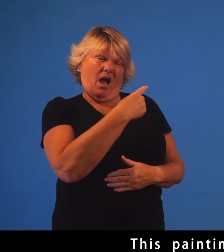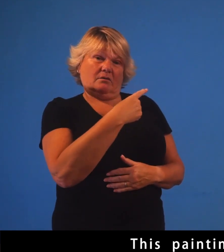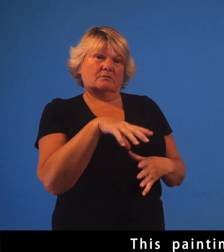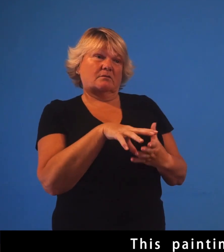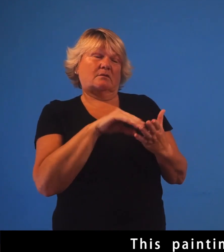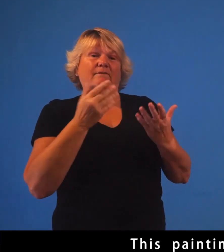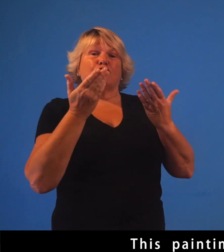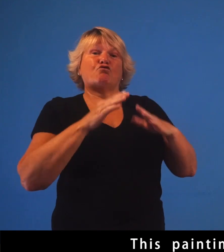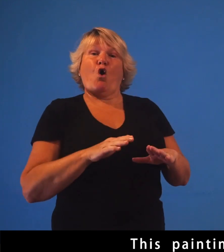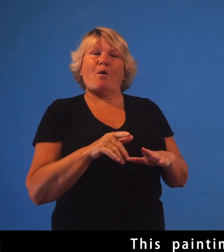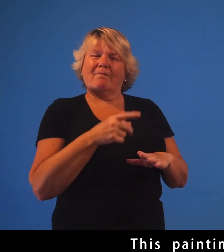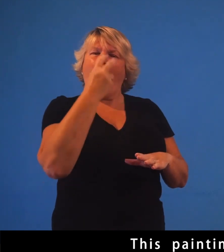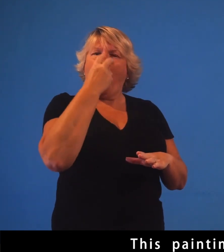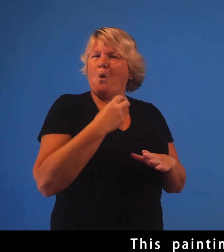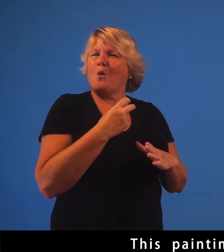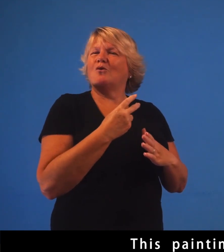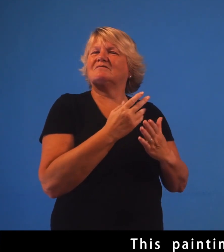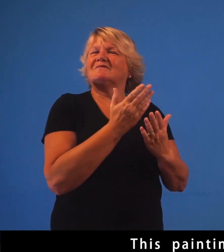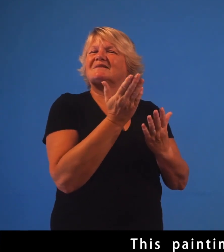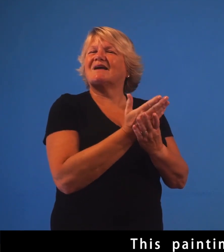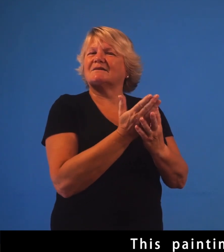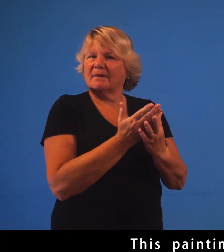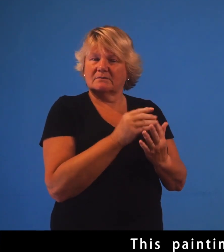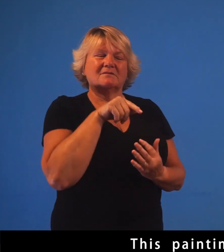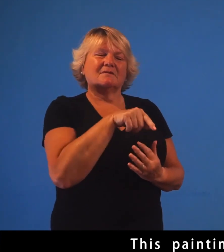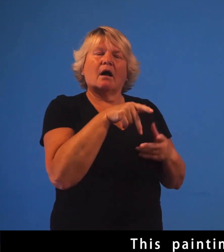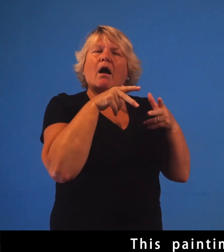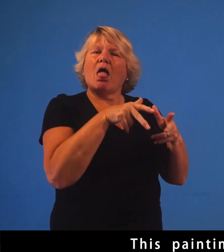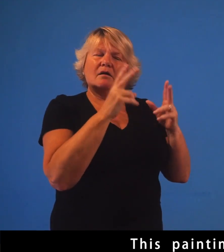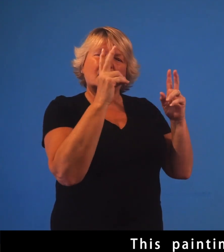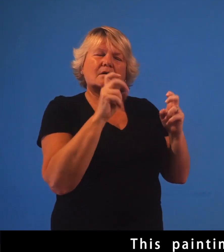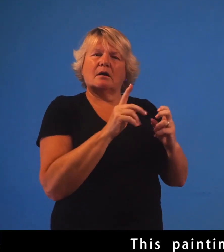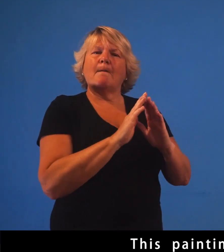This painting originates in the Old Testament book of Job,